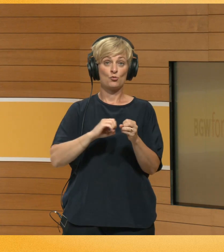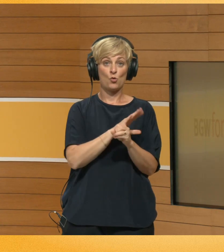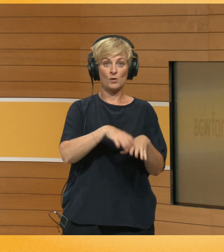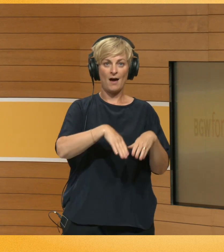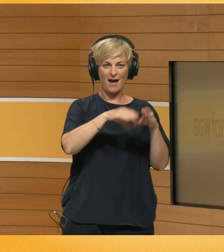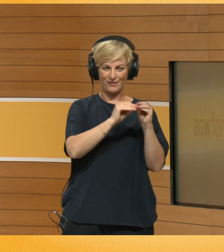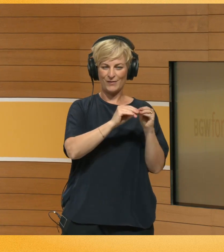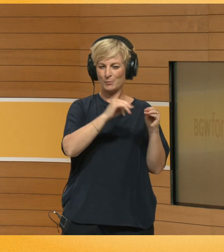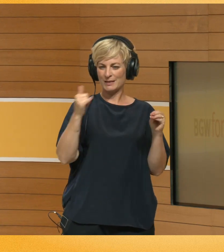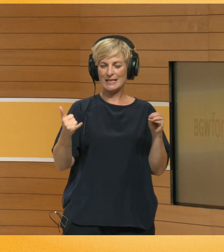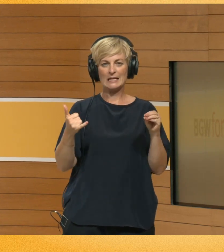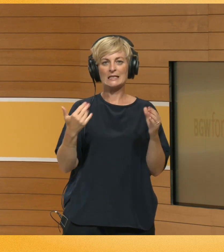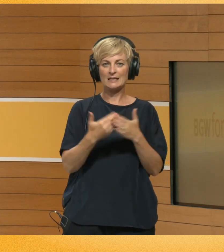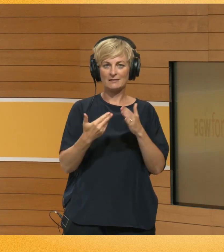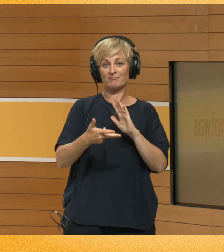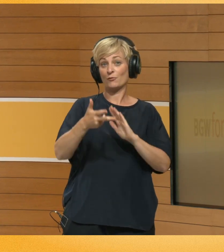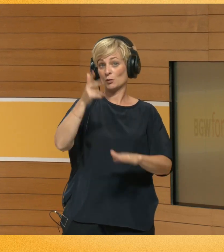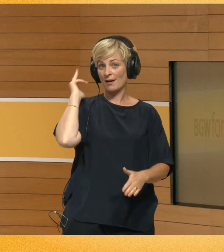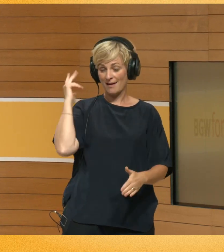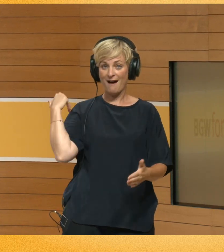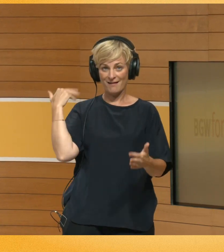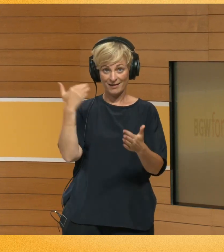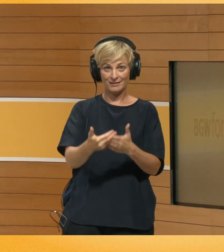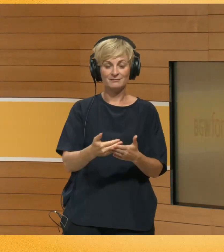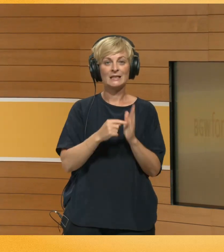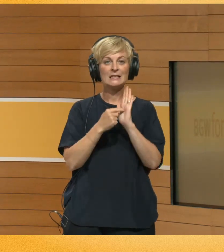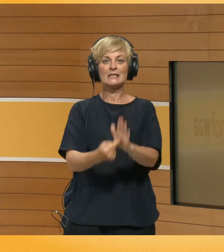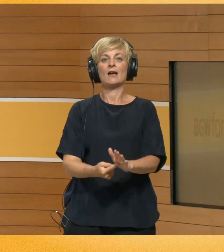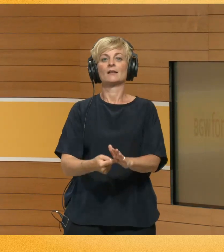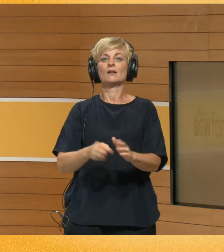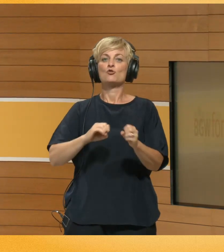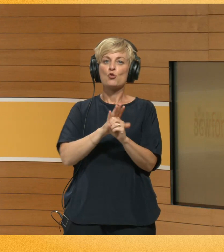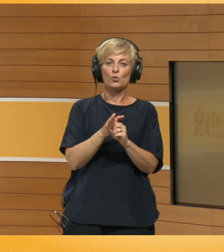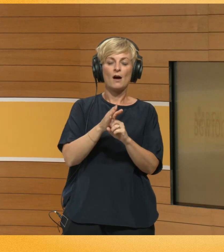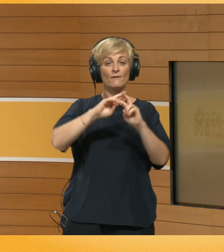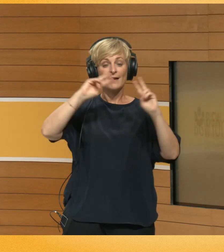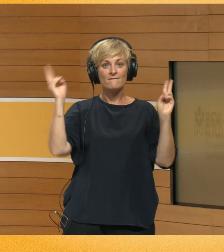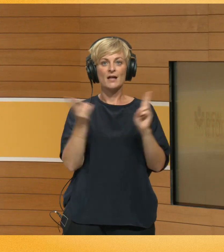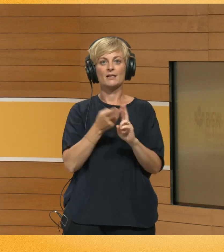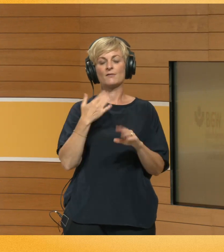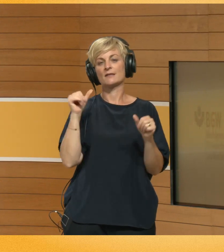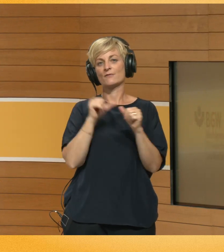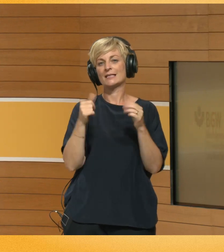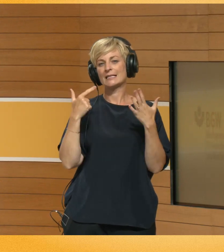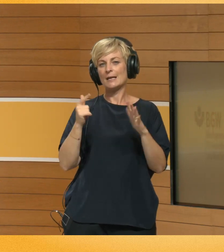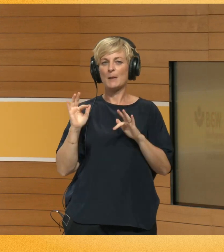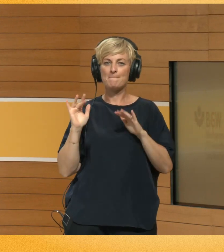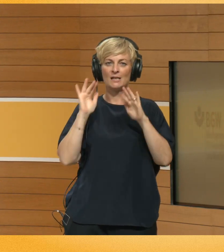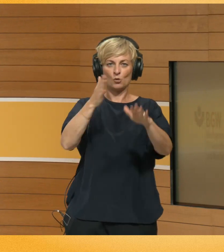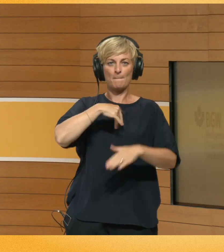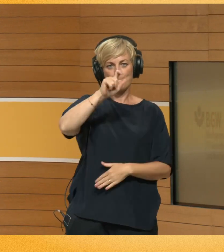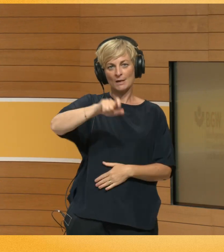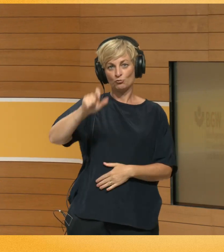killed almost 7 million people worldwide. This is a hard hit to